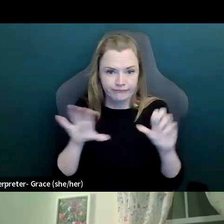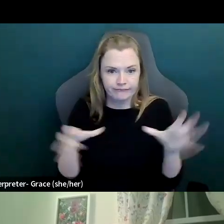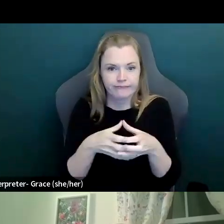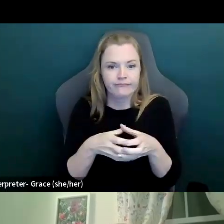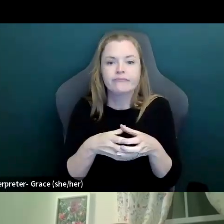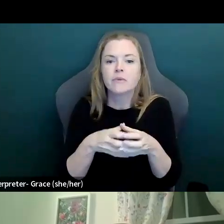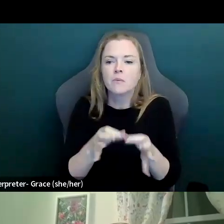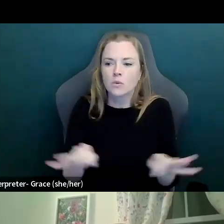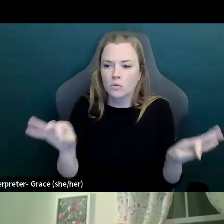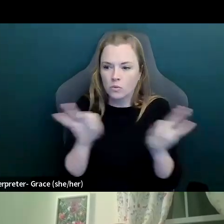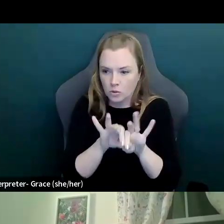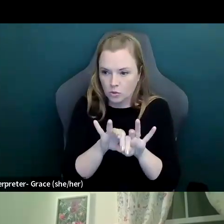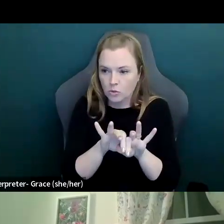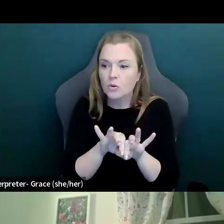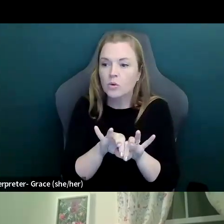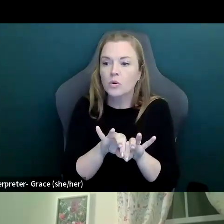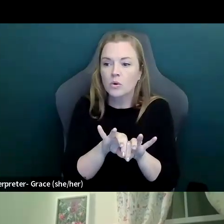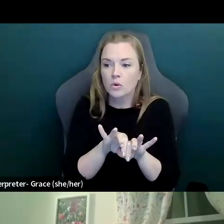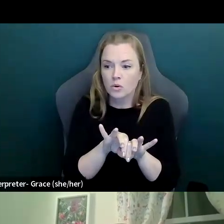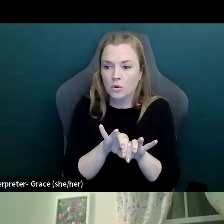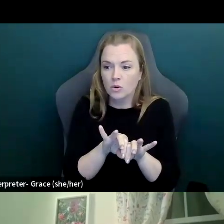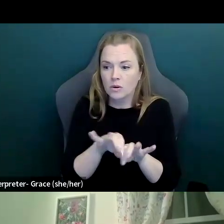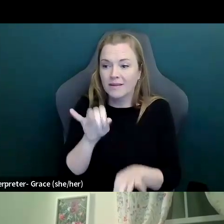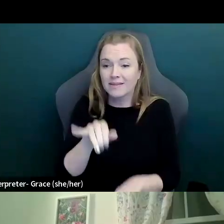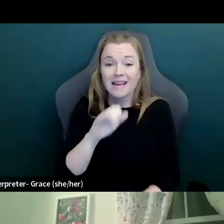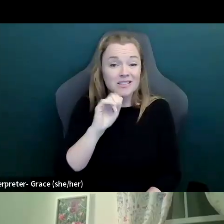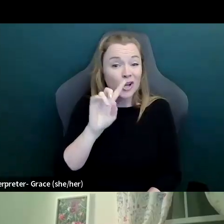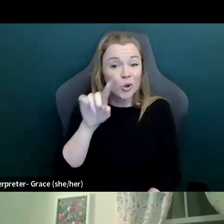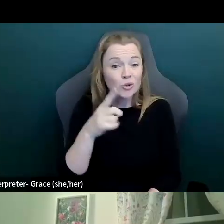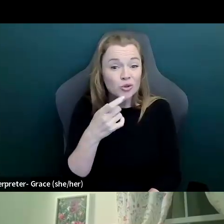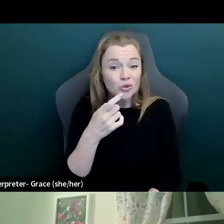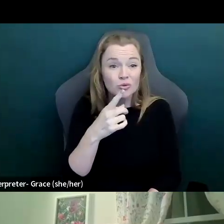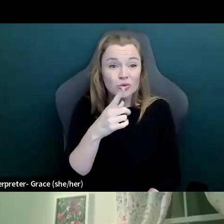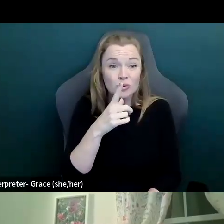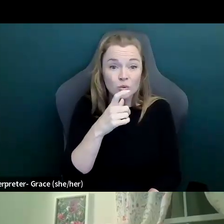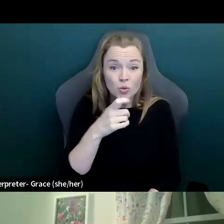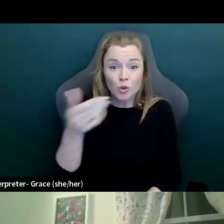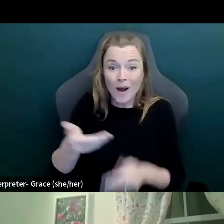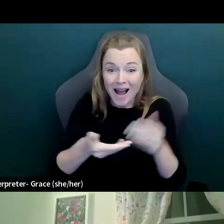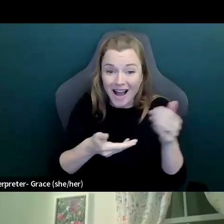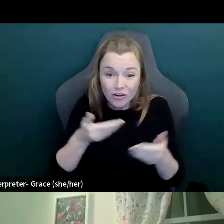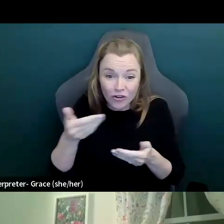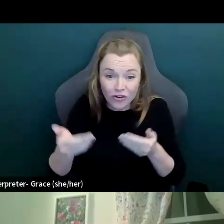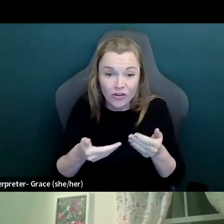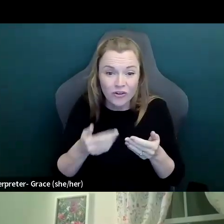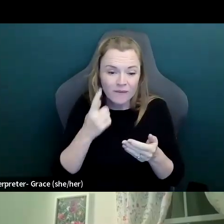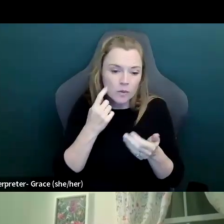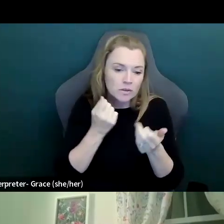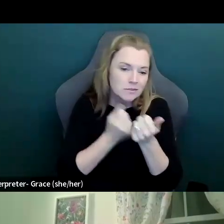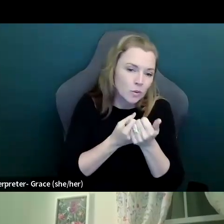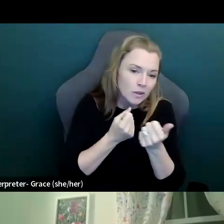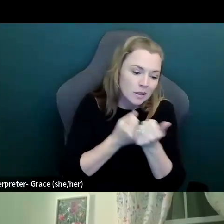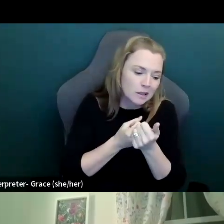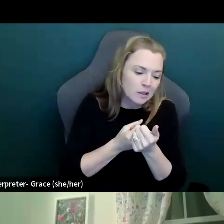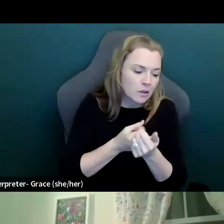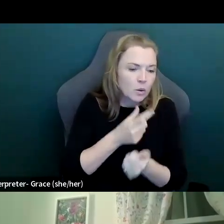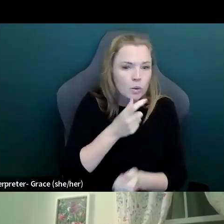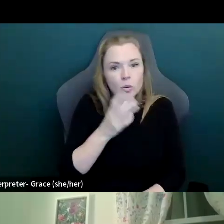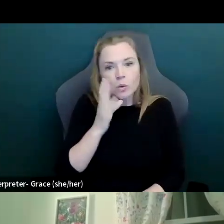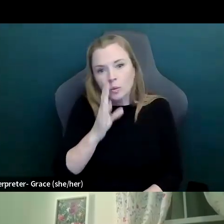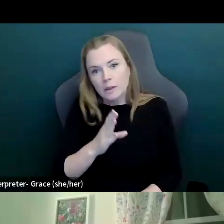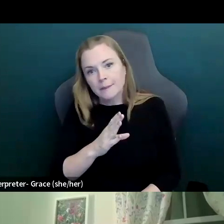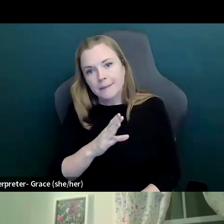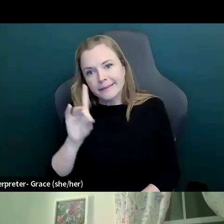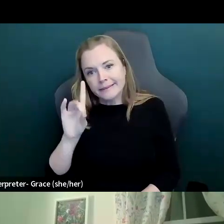critical, and that's not just the people that you hire as far as supporting, like, who's gonna be the direct